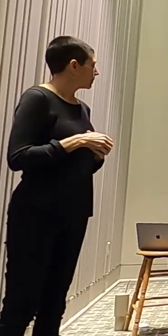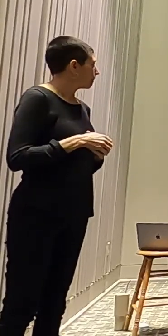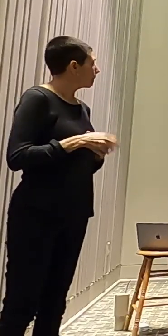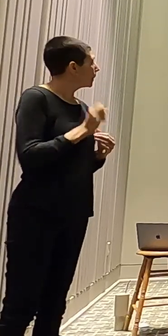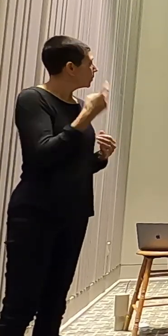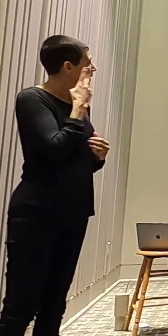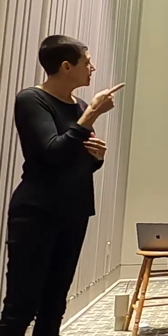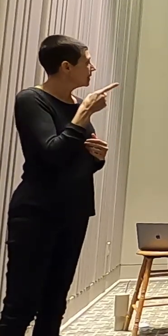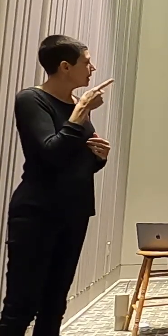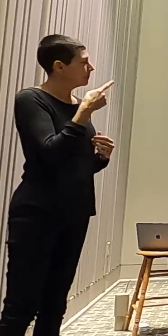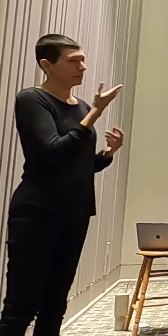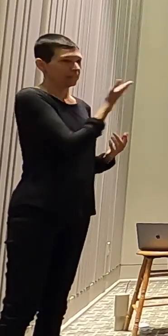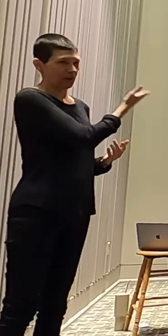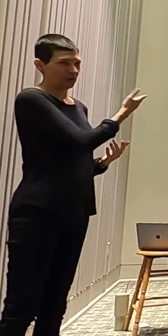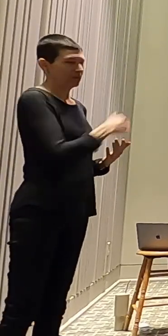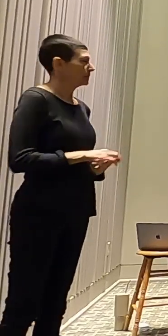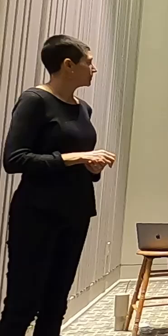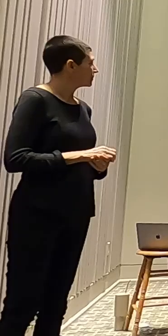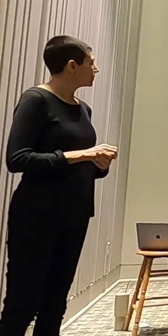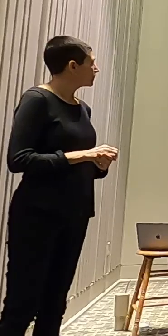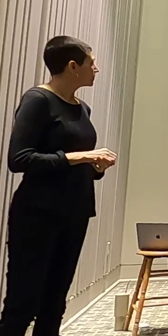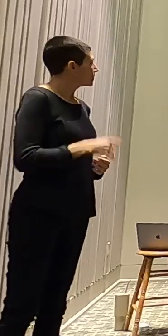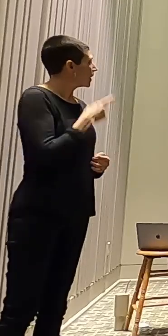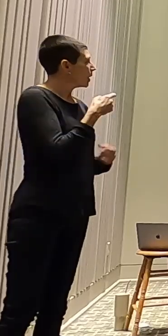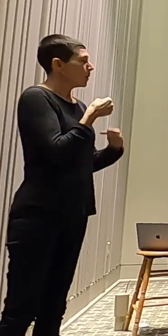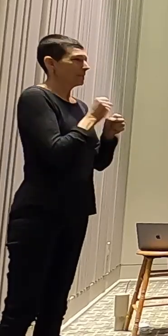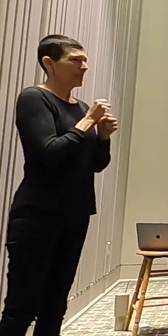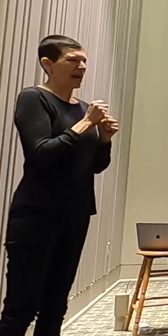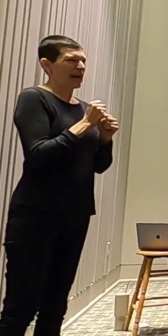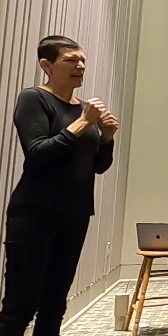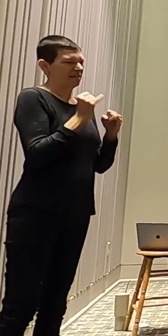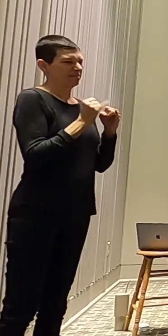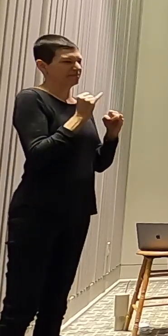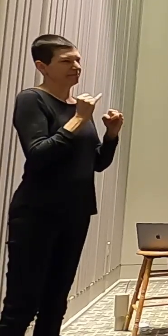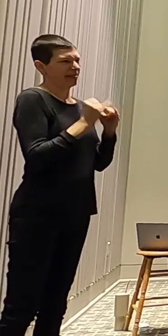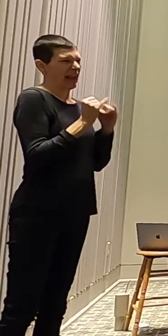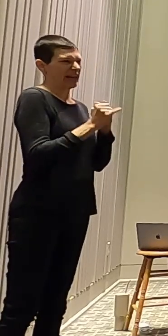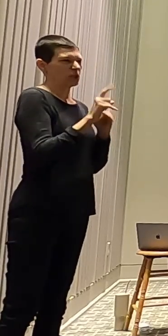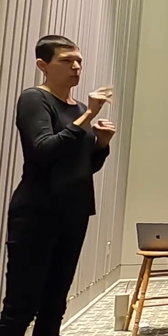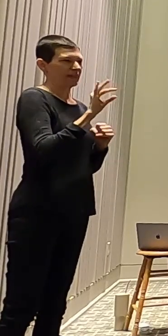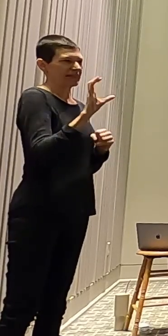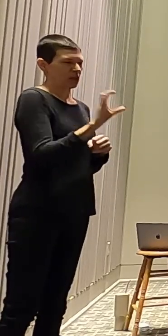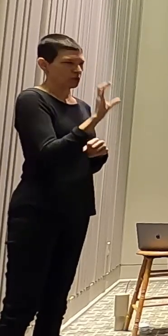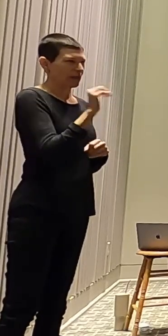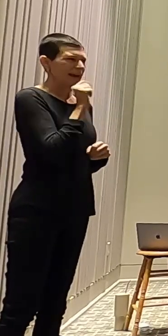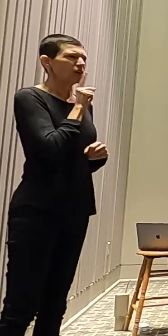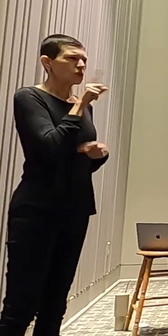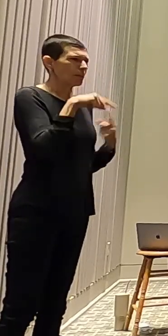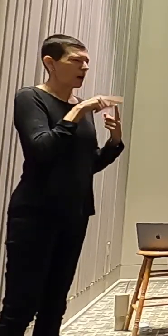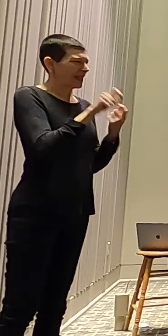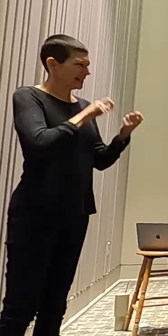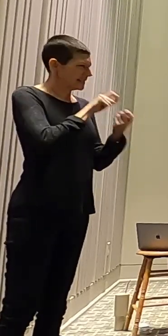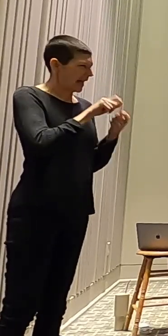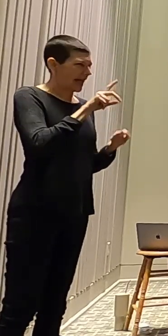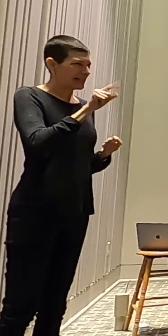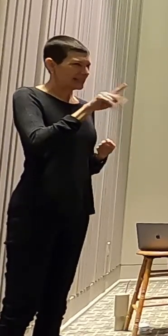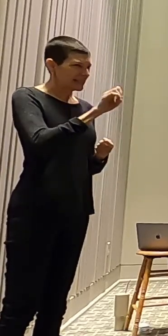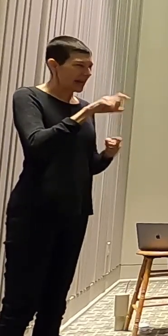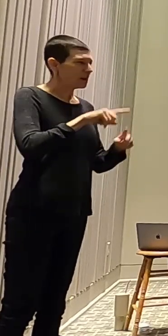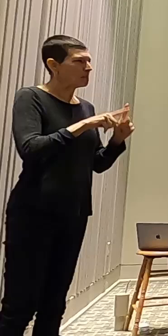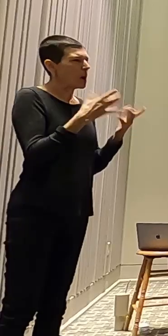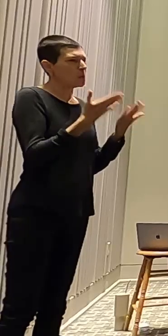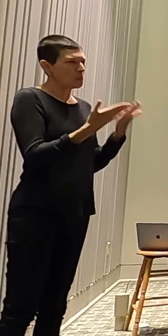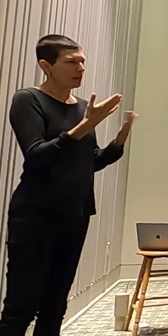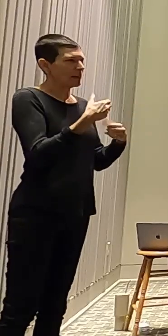can see them on the screen there. They were made in the late 20th century. We're unsure about the exact date, but they were